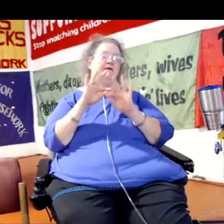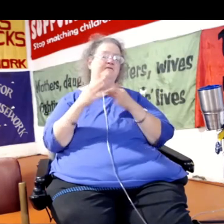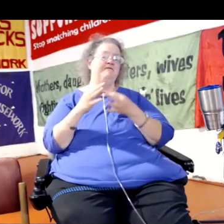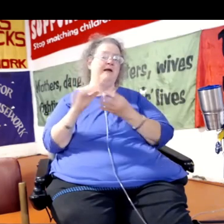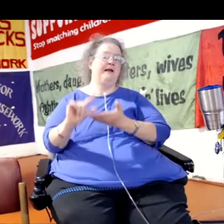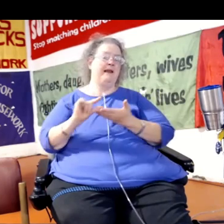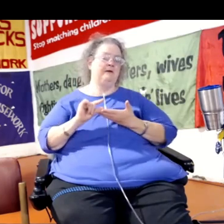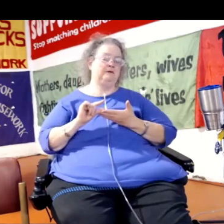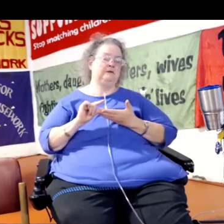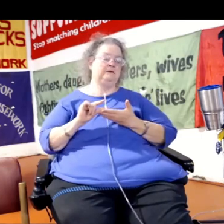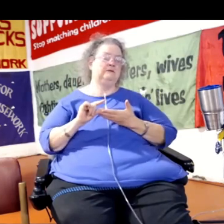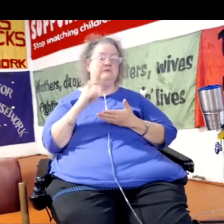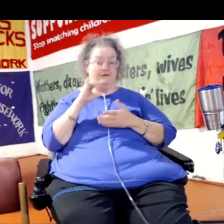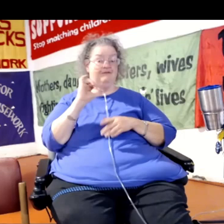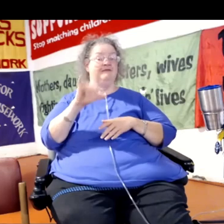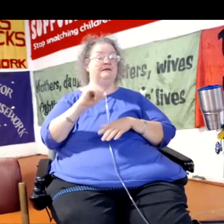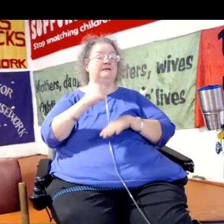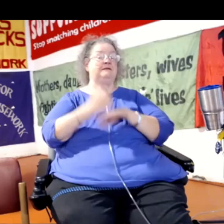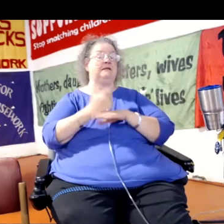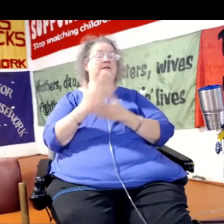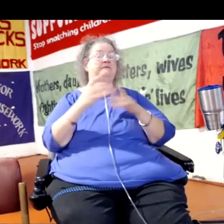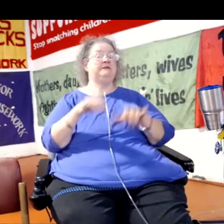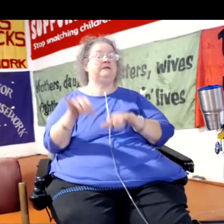some standards, at the beginning,